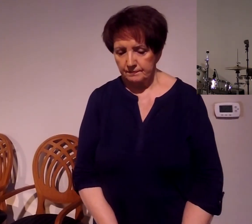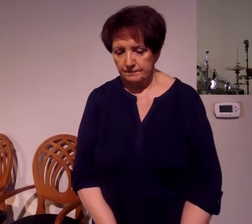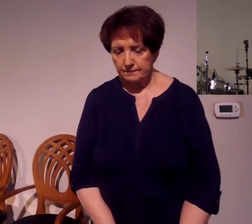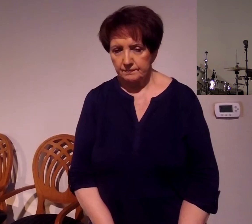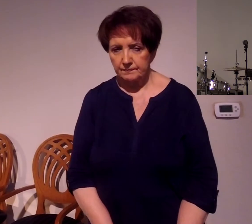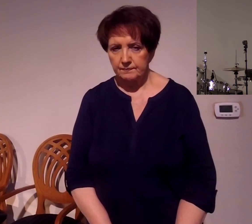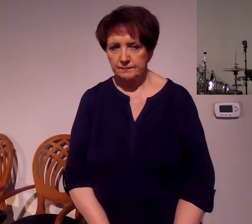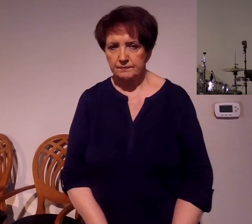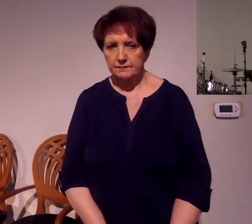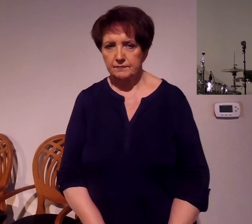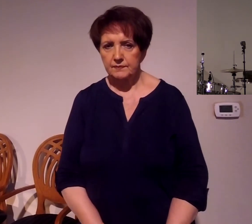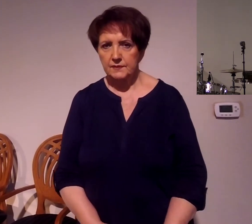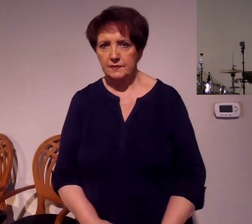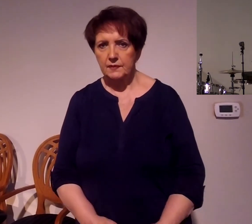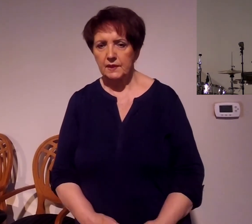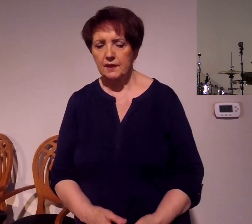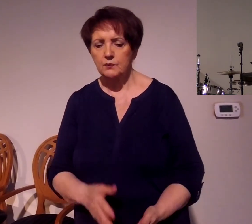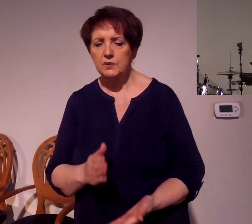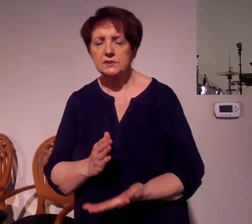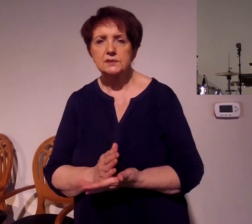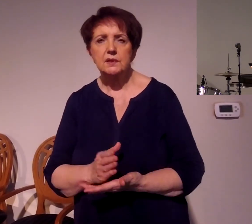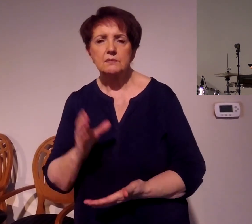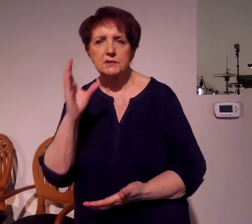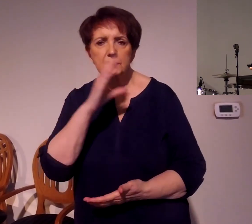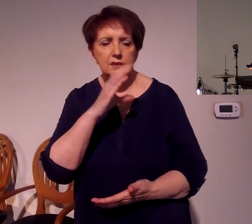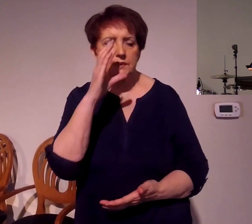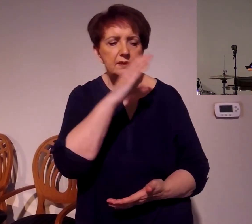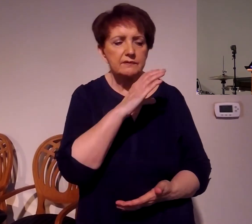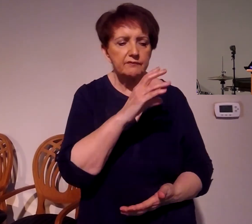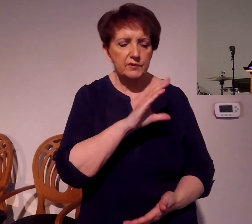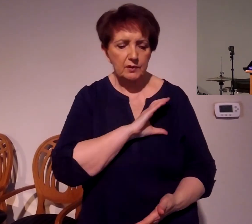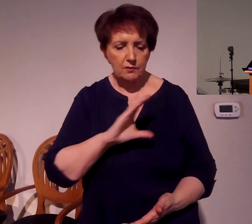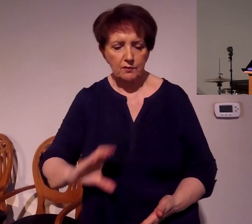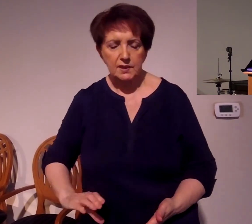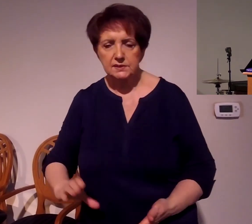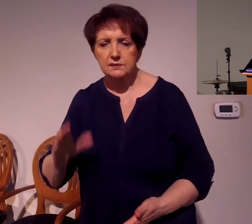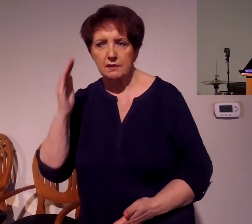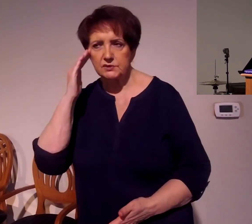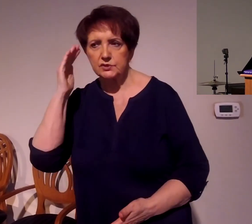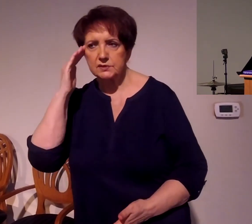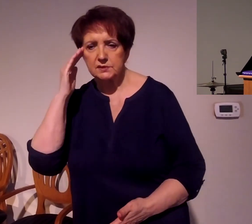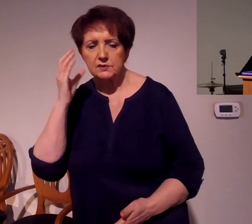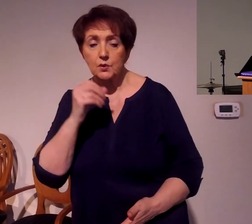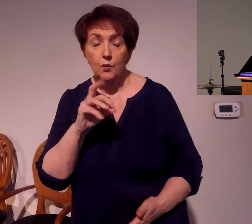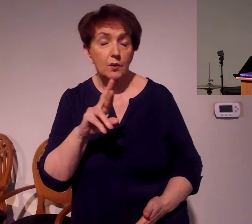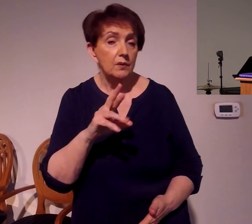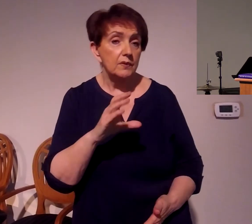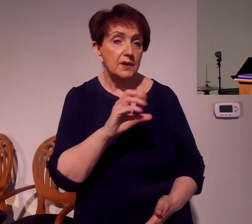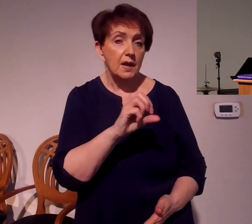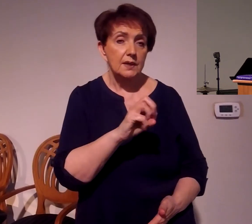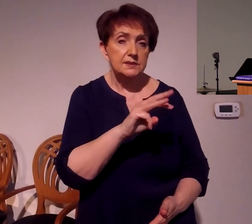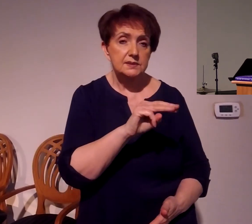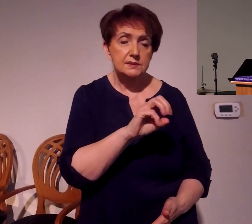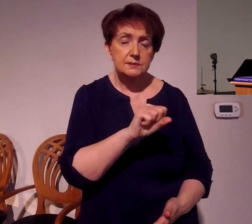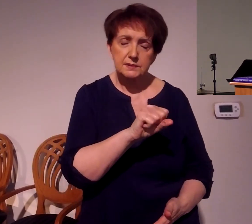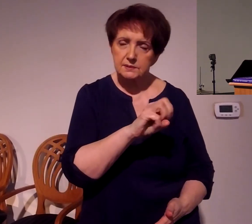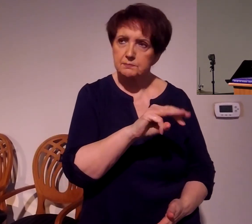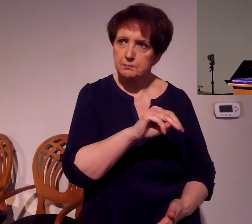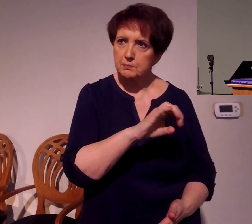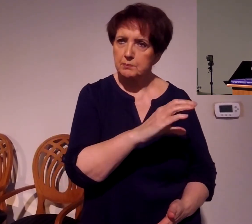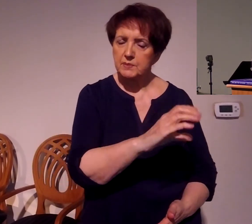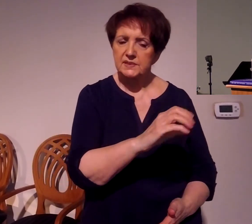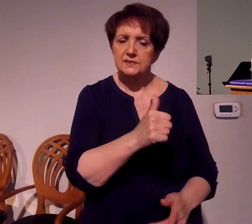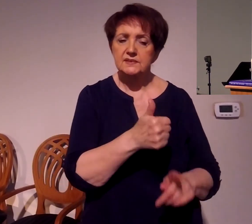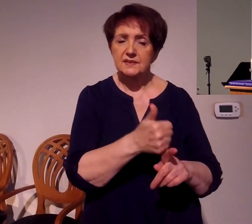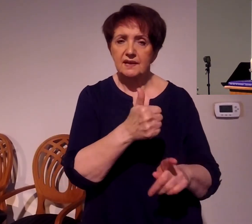And then we stop looking for the Christ consciousness or the cosmic self, because that is who